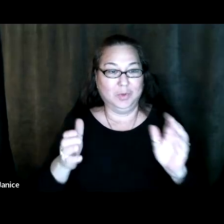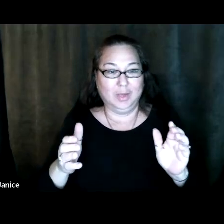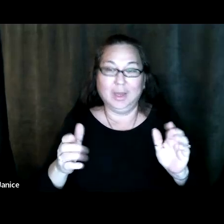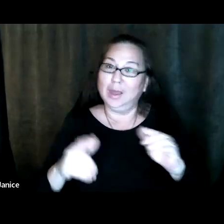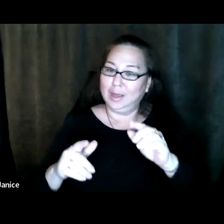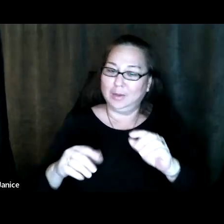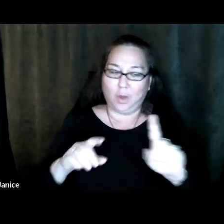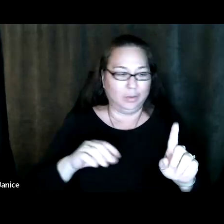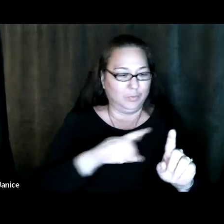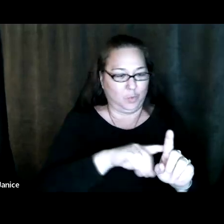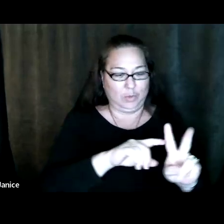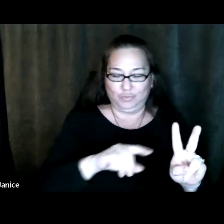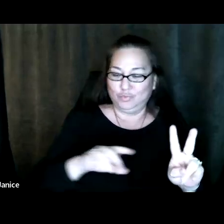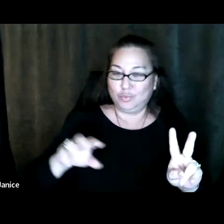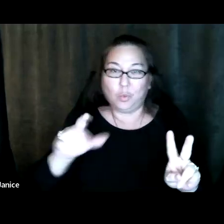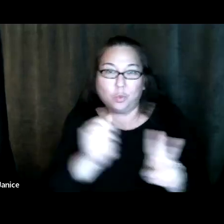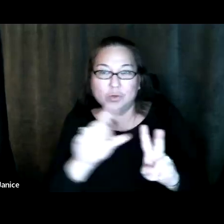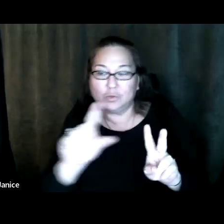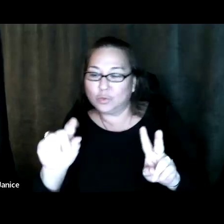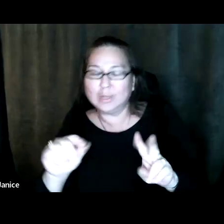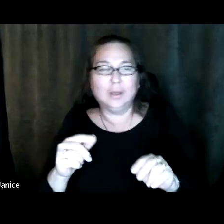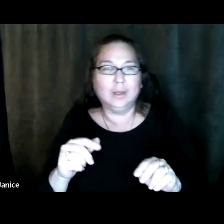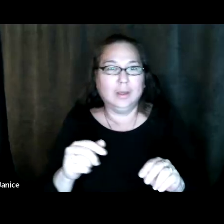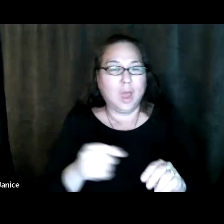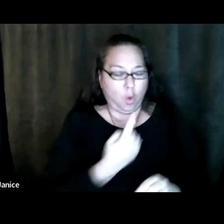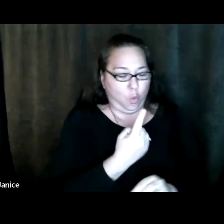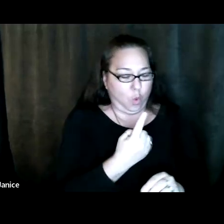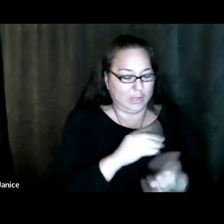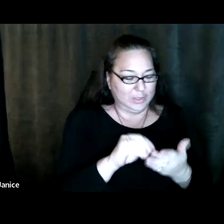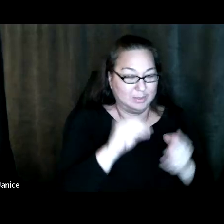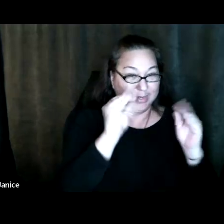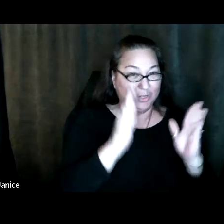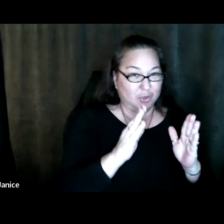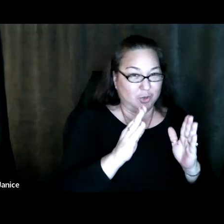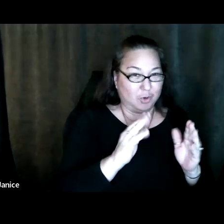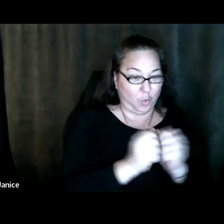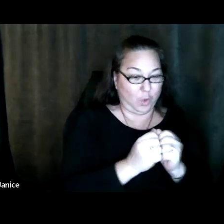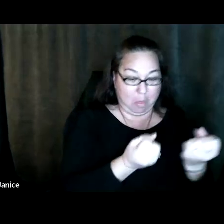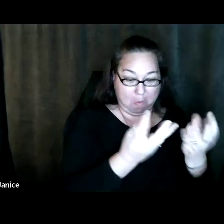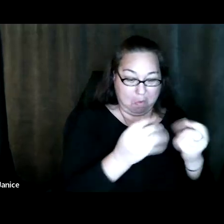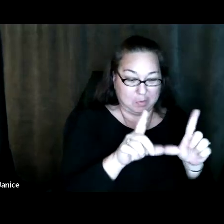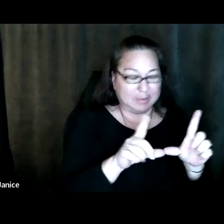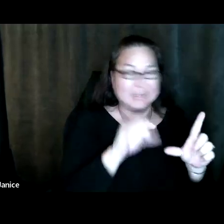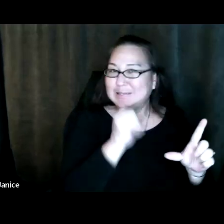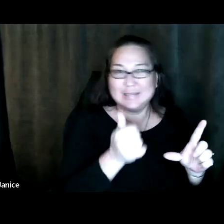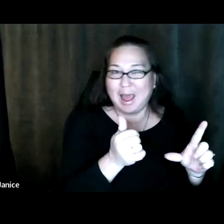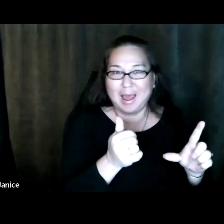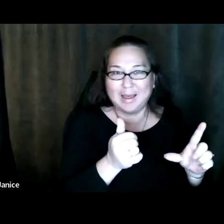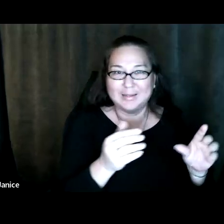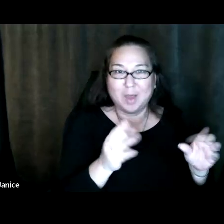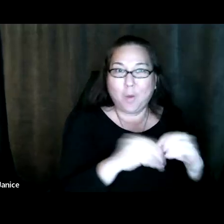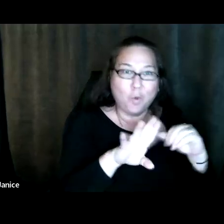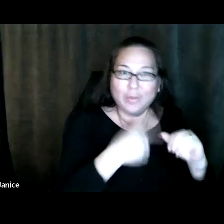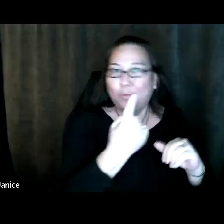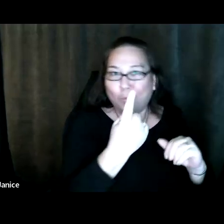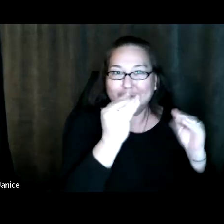we know that a single teacher with multiple licenses is not multiple teachers. School leaders of the Bates fought to keep this